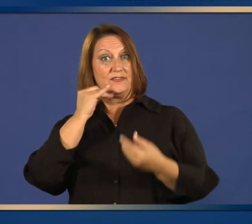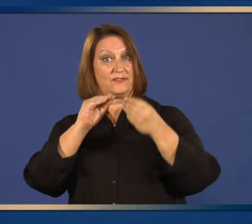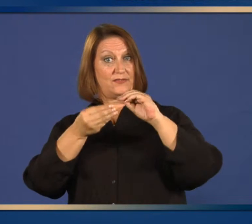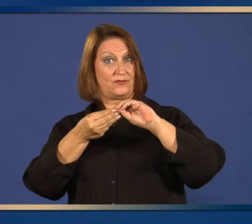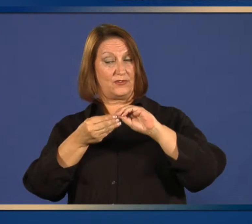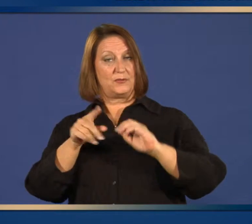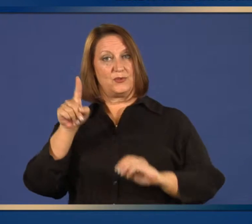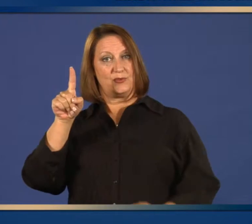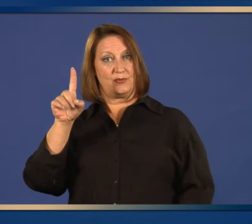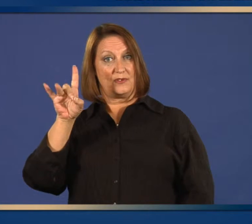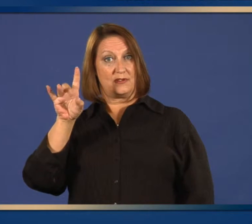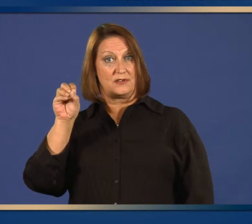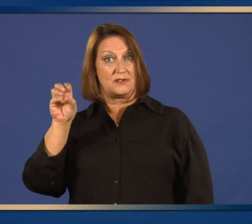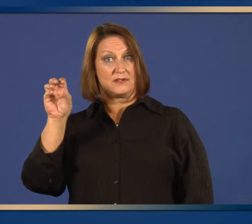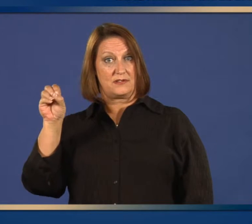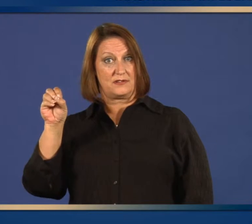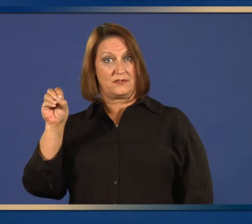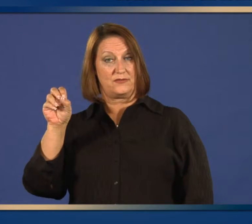Call